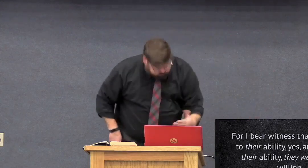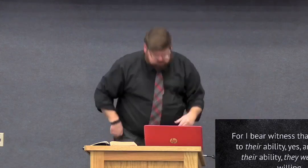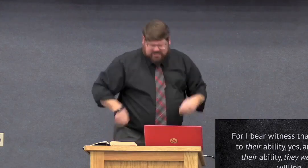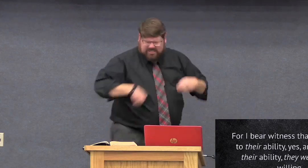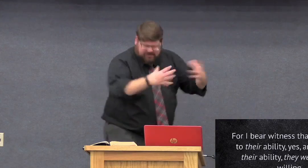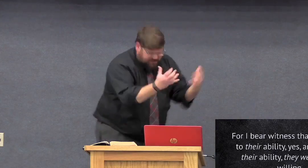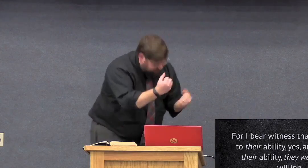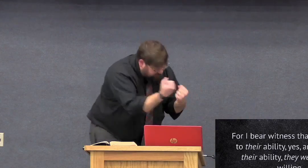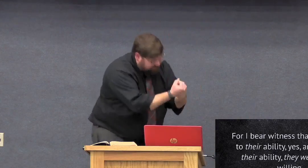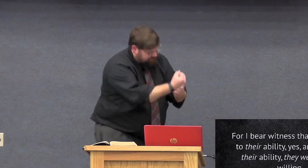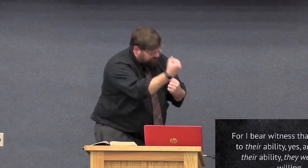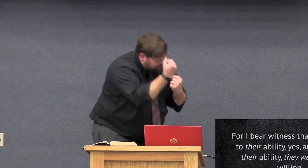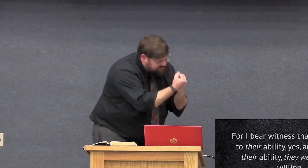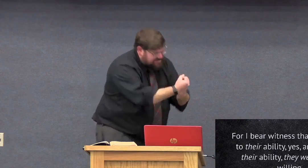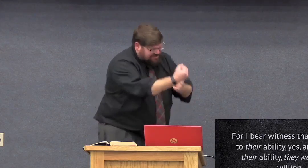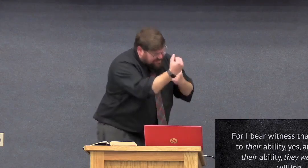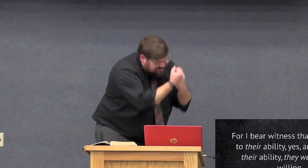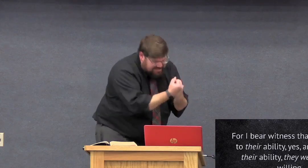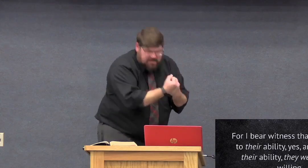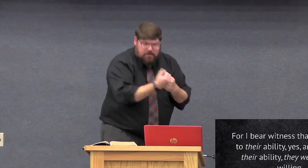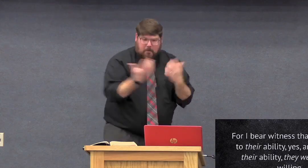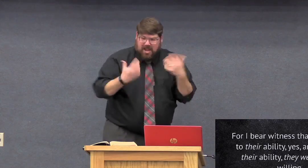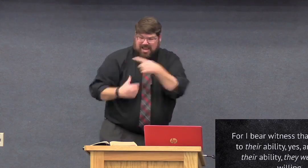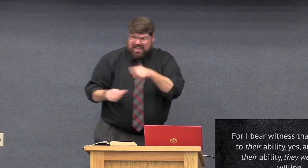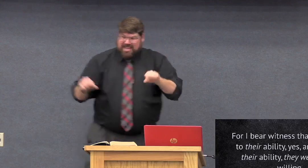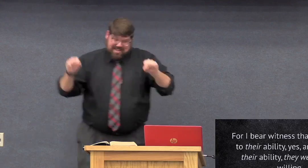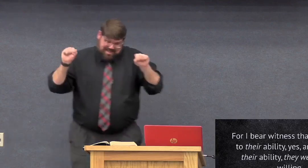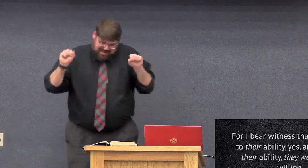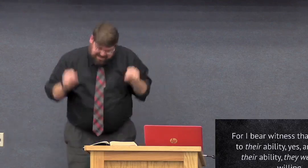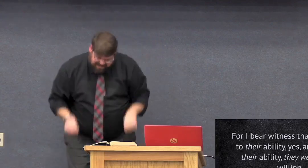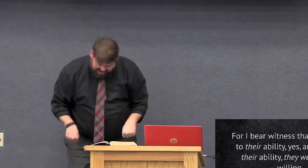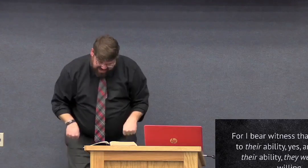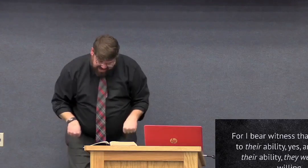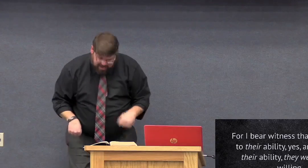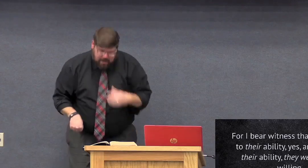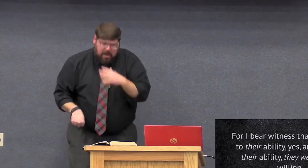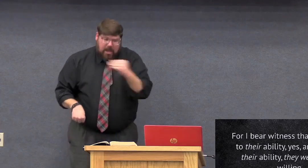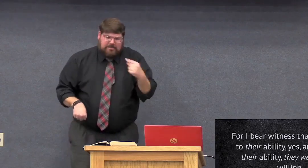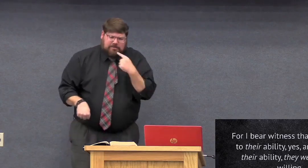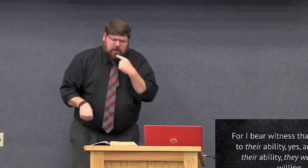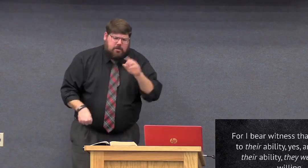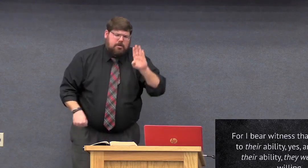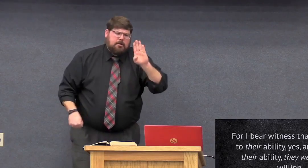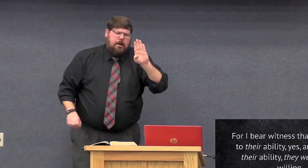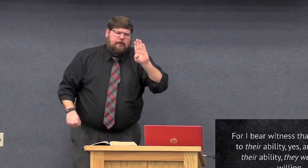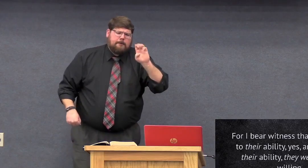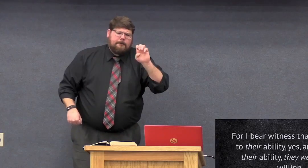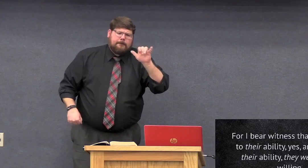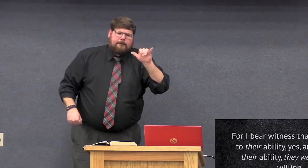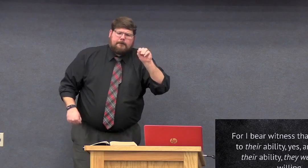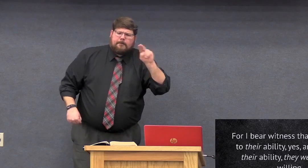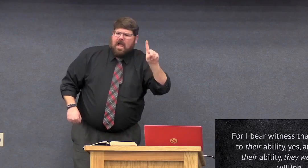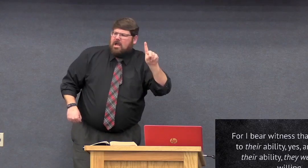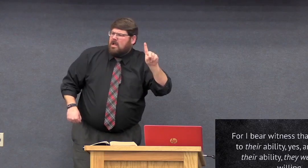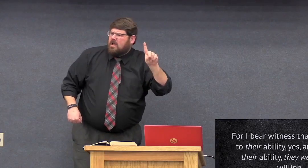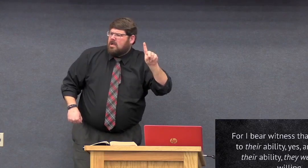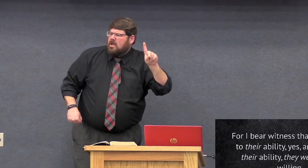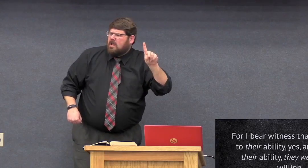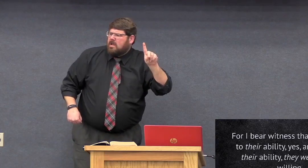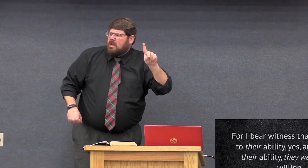So when another church said that they needed help, this church was willing. They did what they could, and